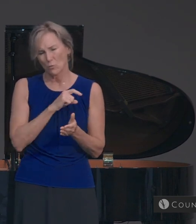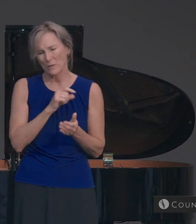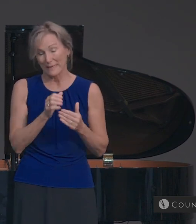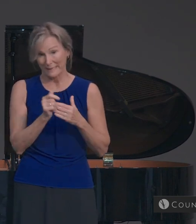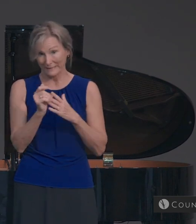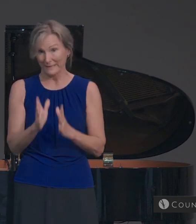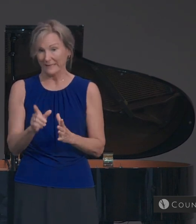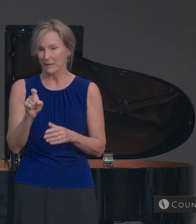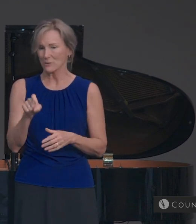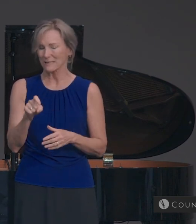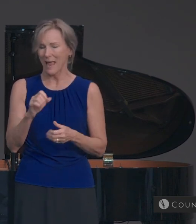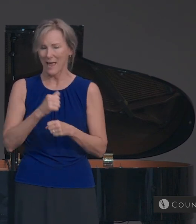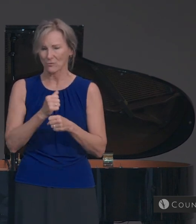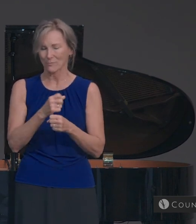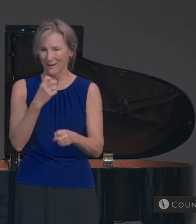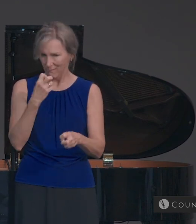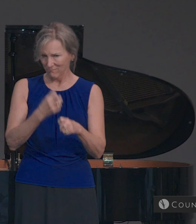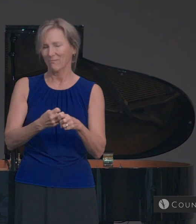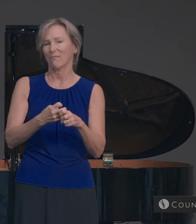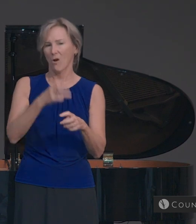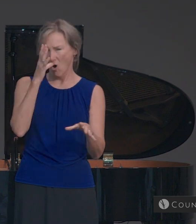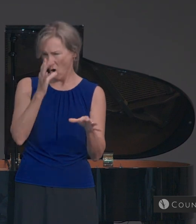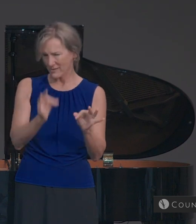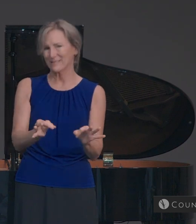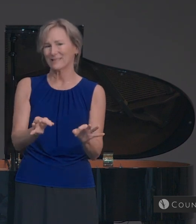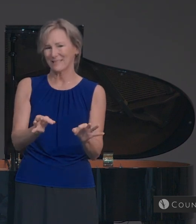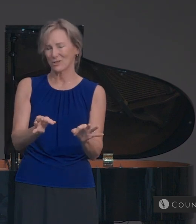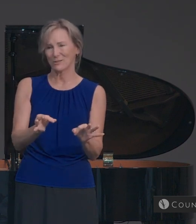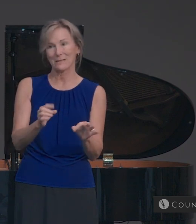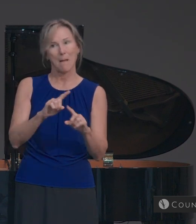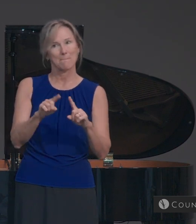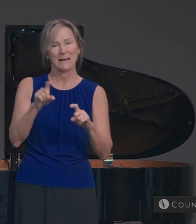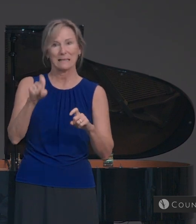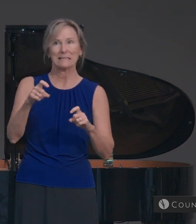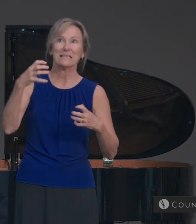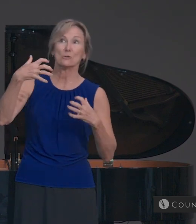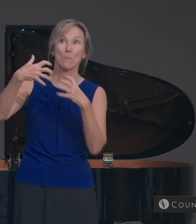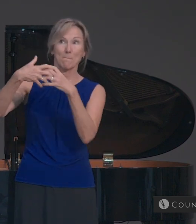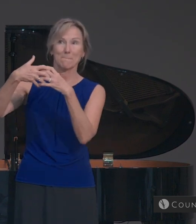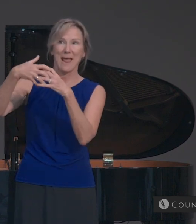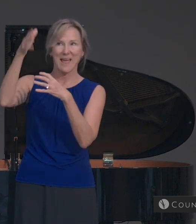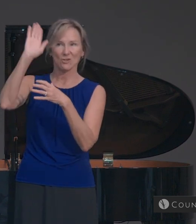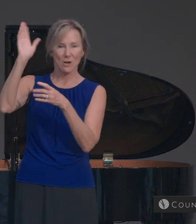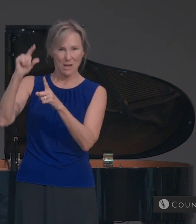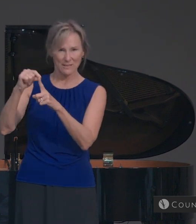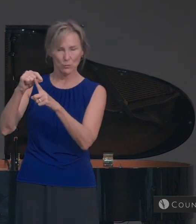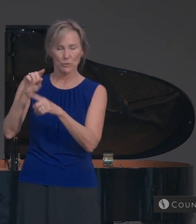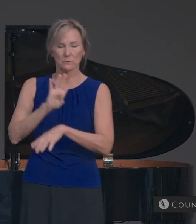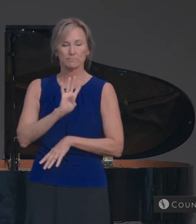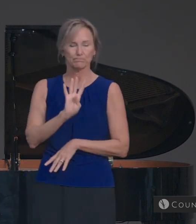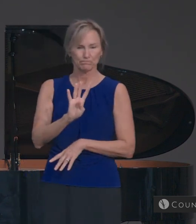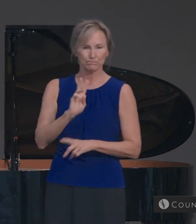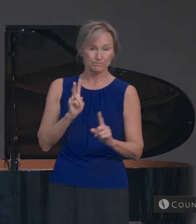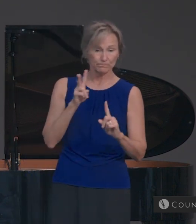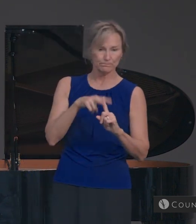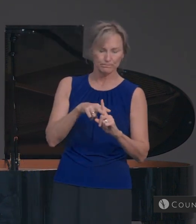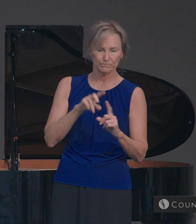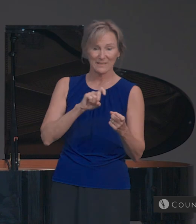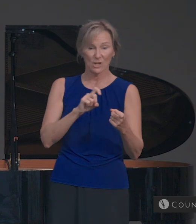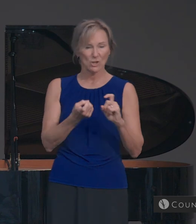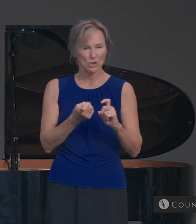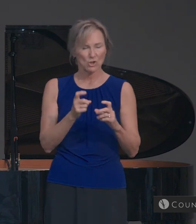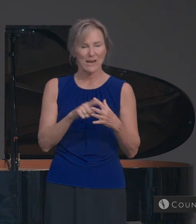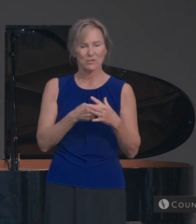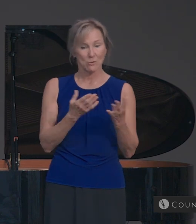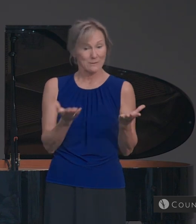hard decisions and to live according to the Word of God. Number four, change starts here and change starts